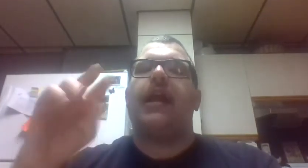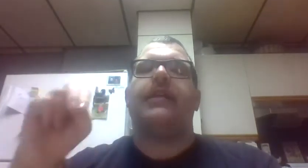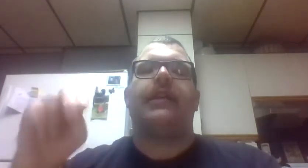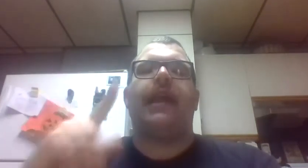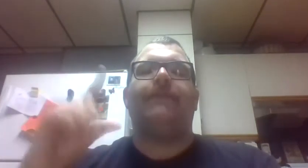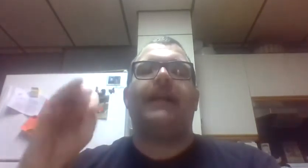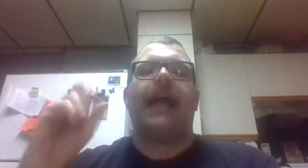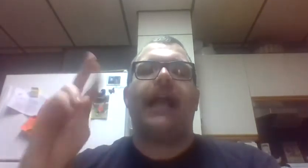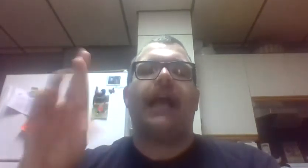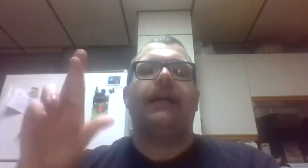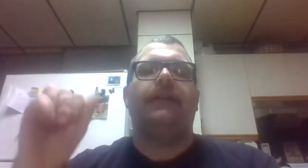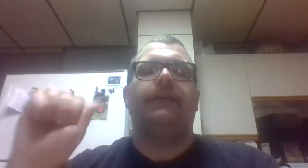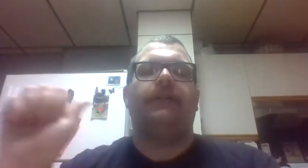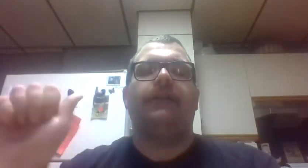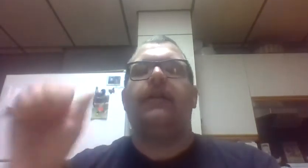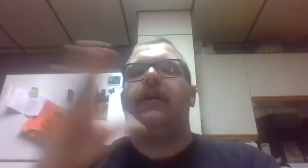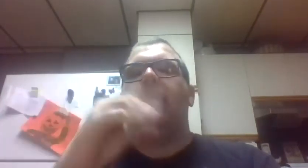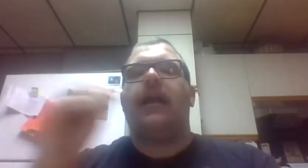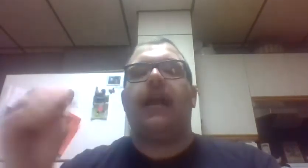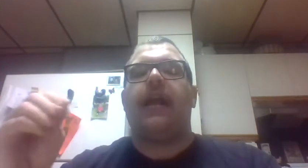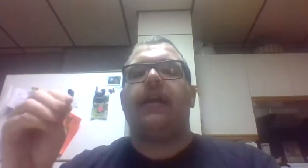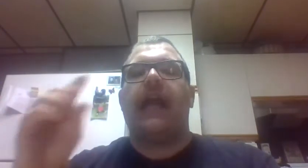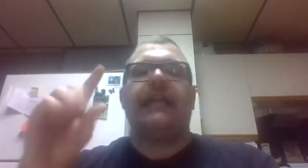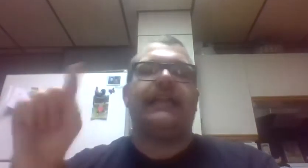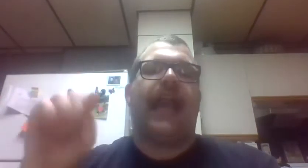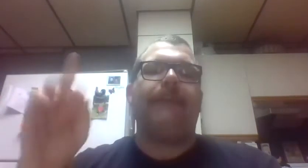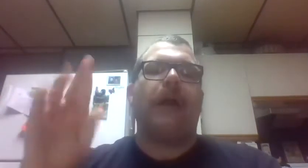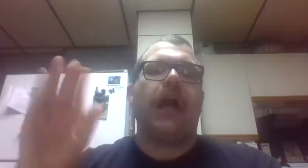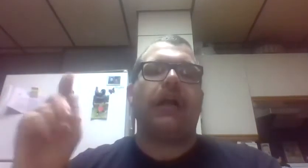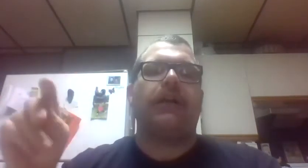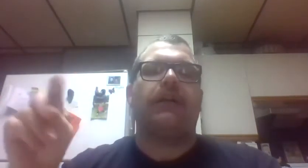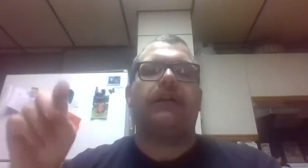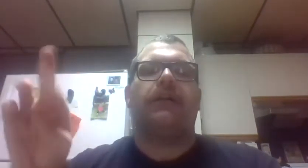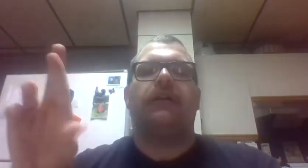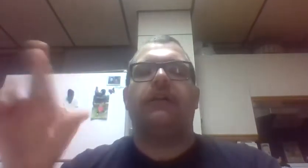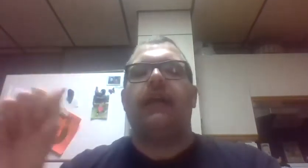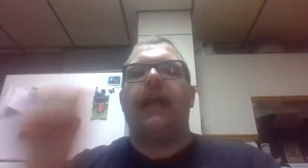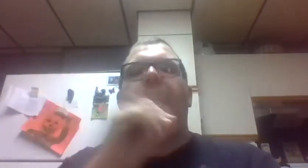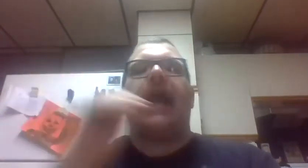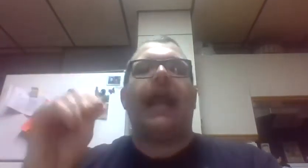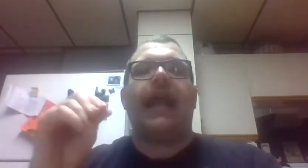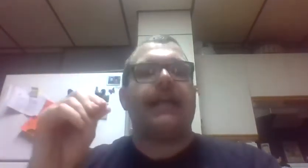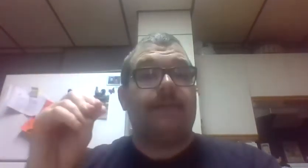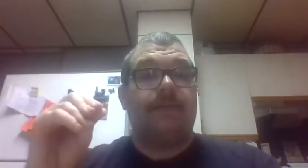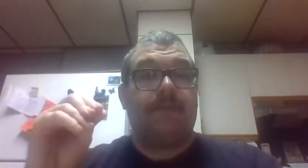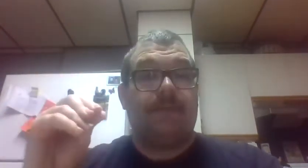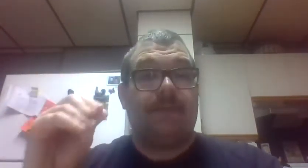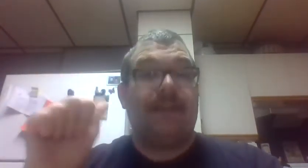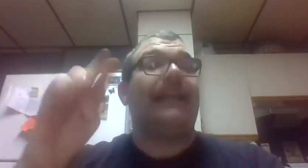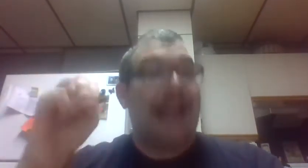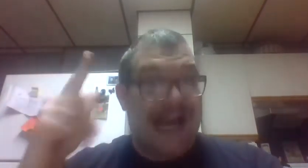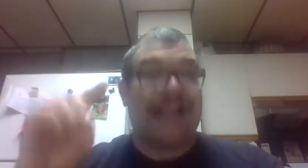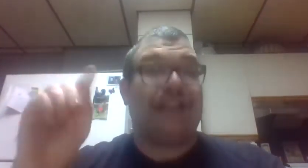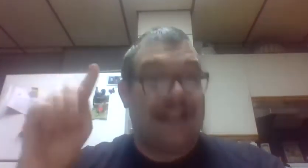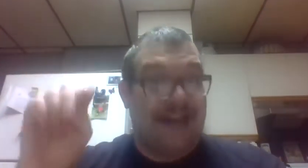Life Anaya, and Gay Park, and the Ann's